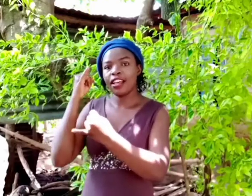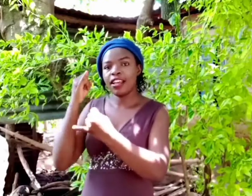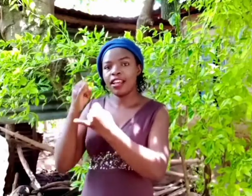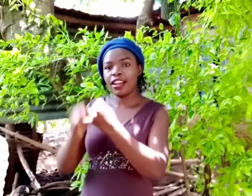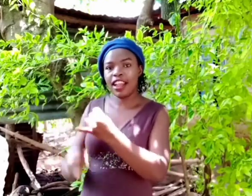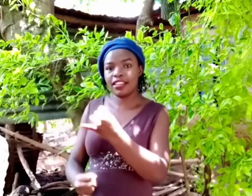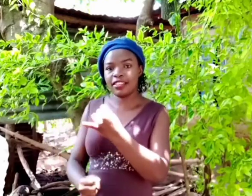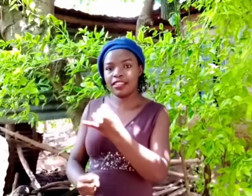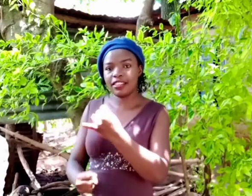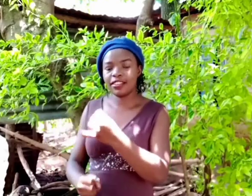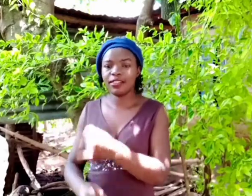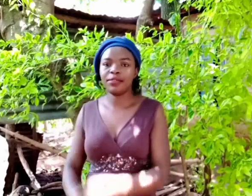Last.